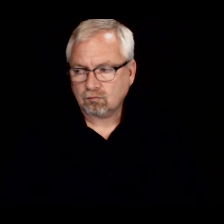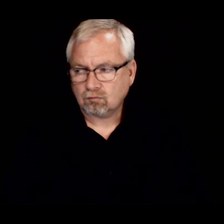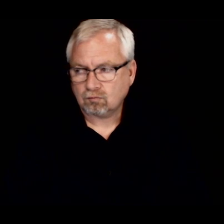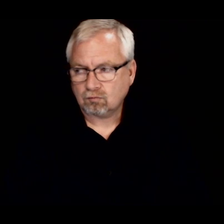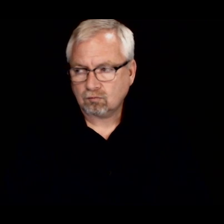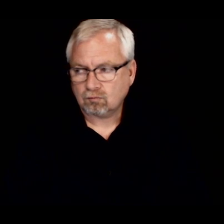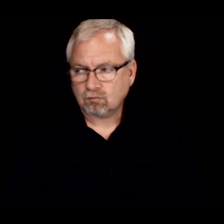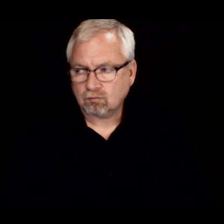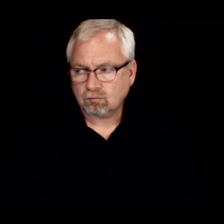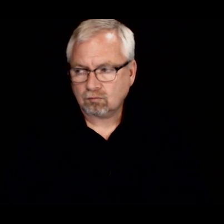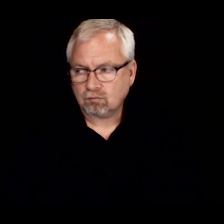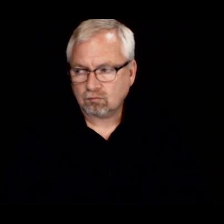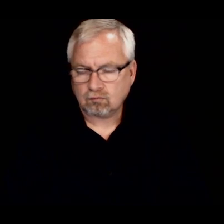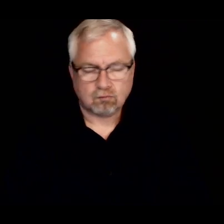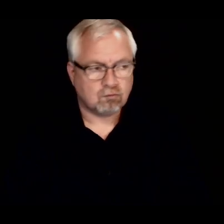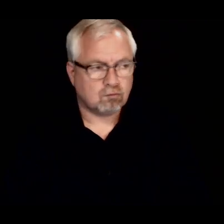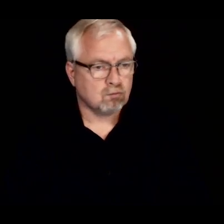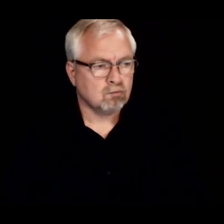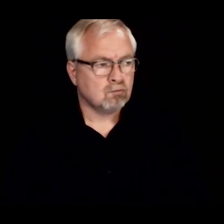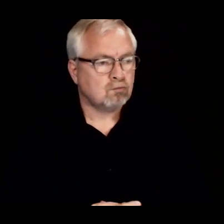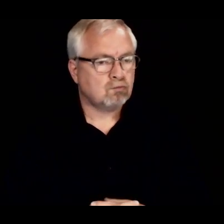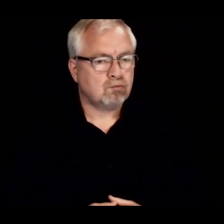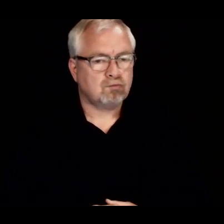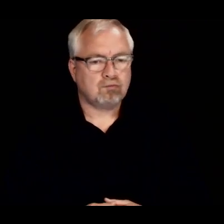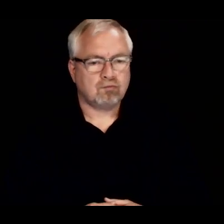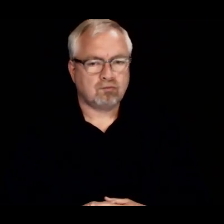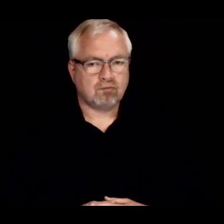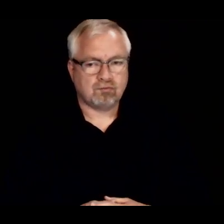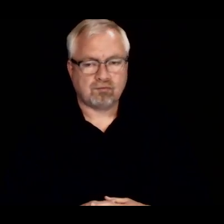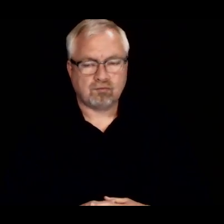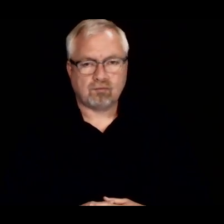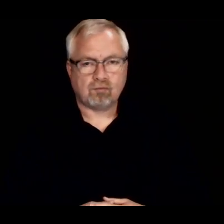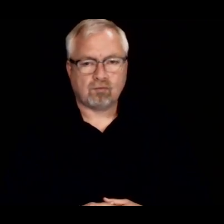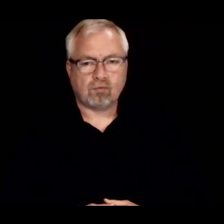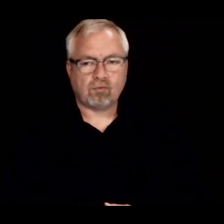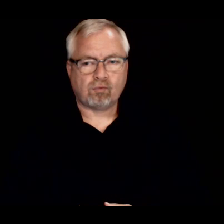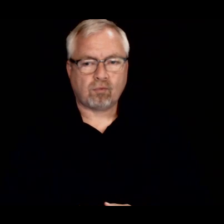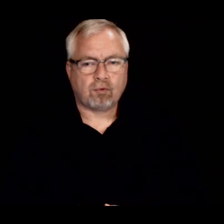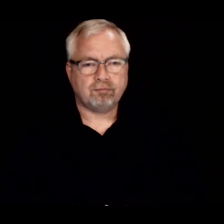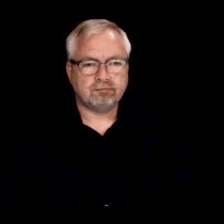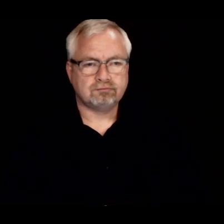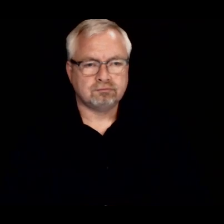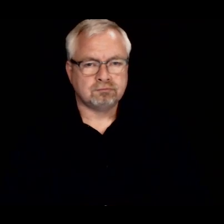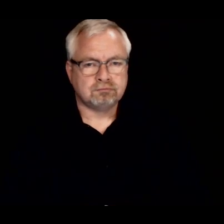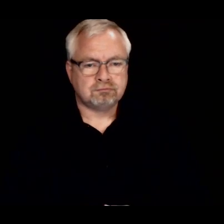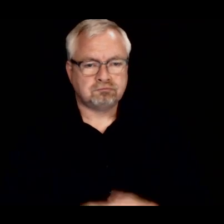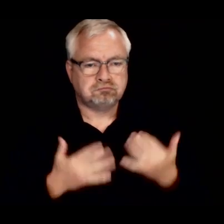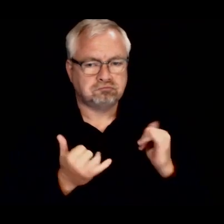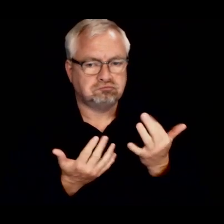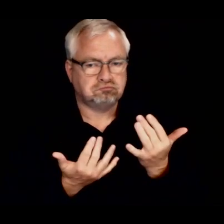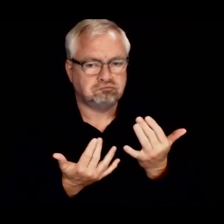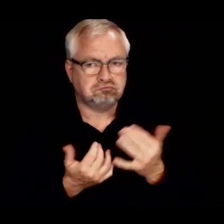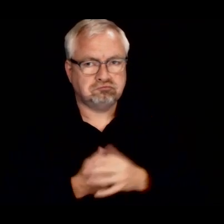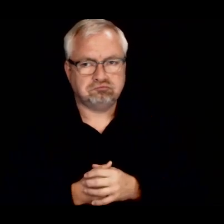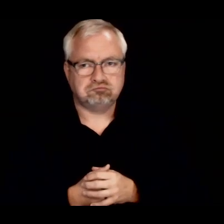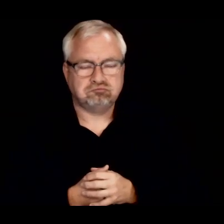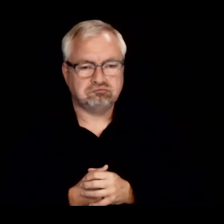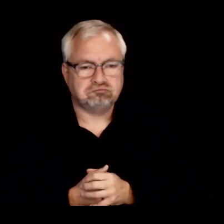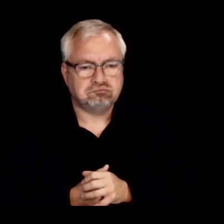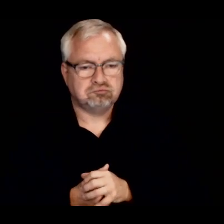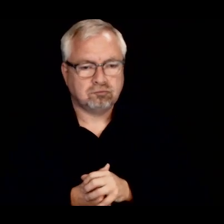police officer who put his knee on George Floyd's neck makes his first appearance in court. And a call for change in policing here